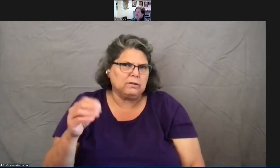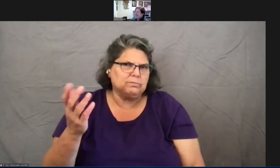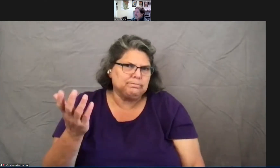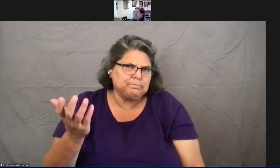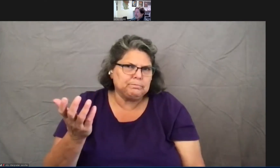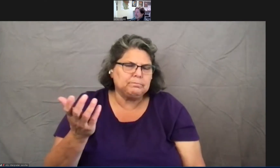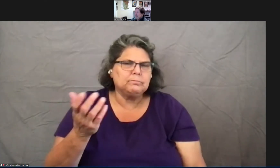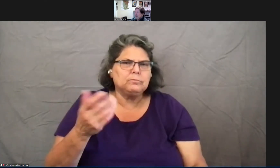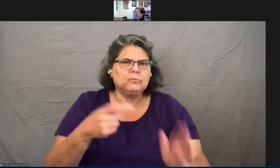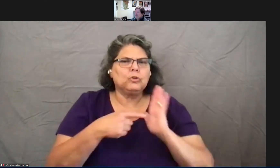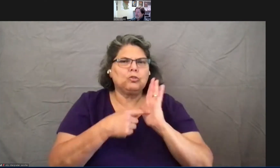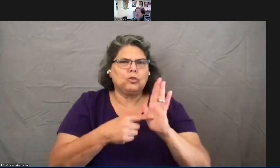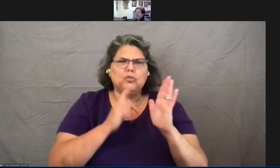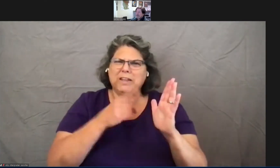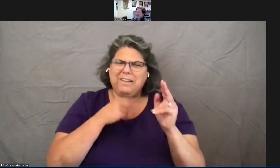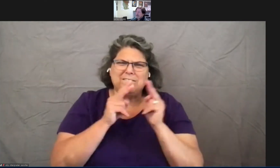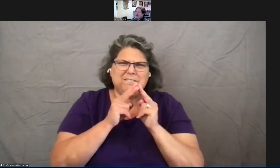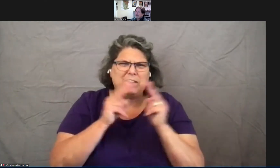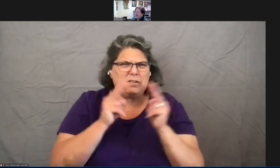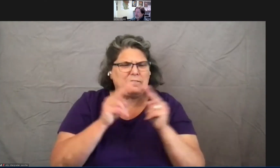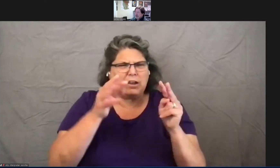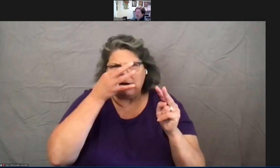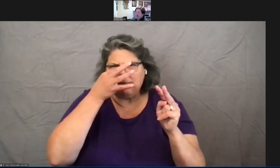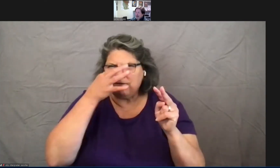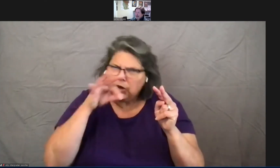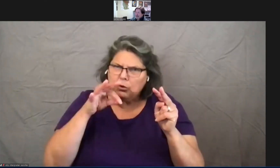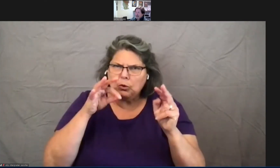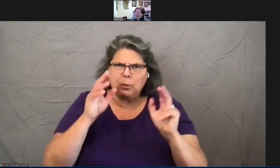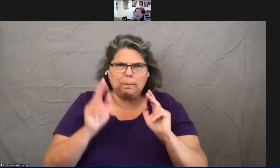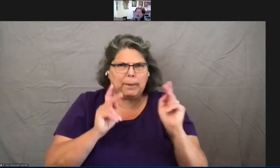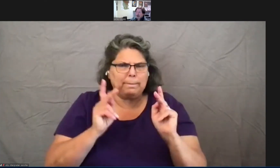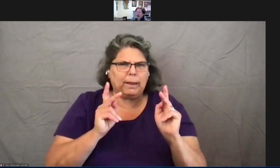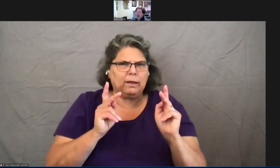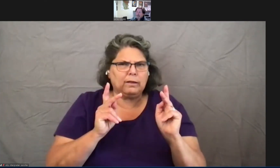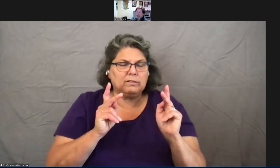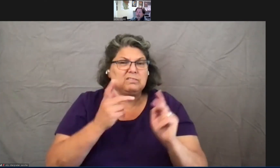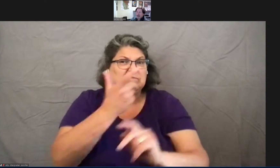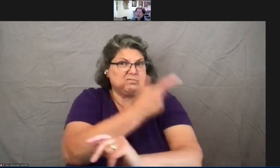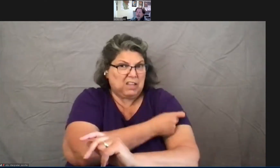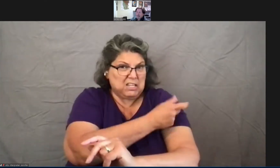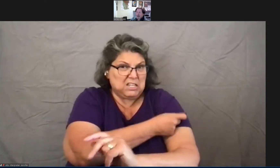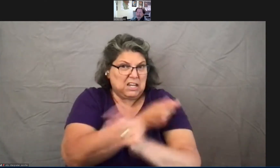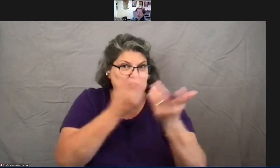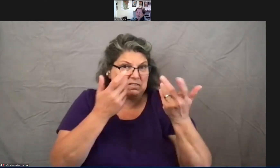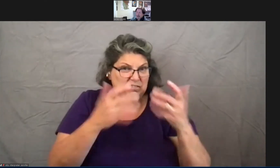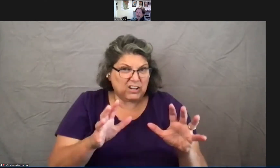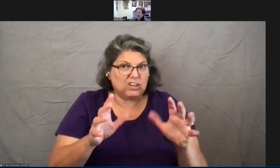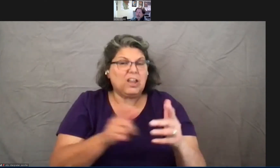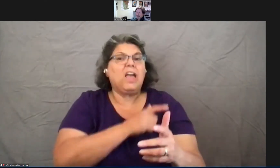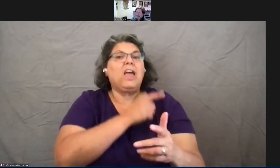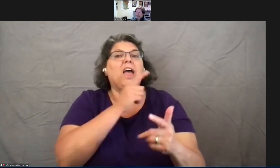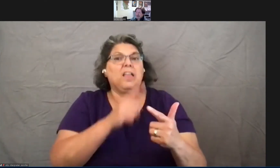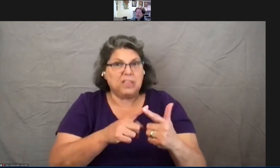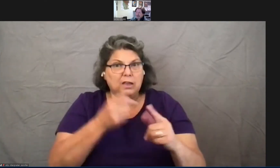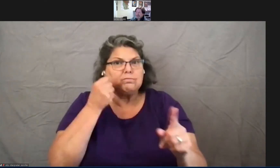really have very, very few people who have been vaccinated are having positive